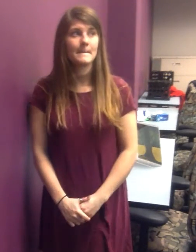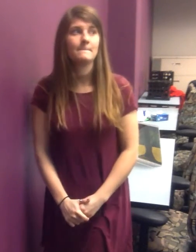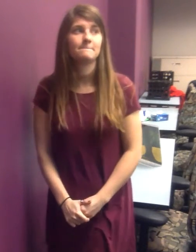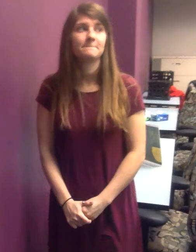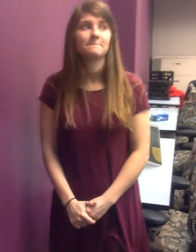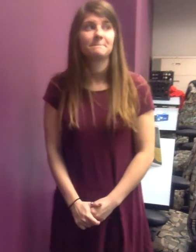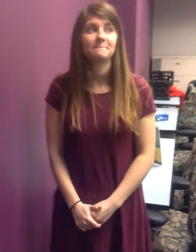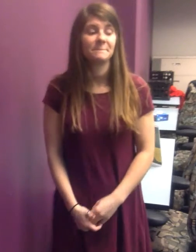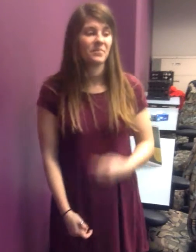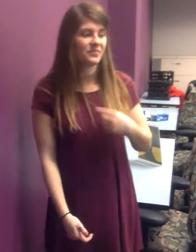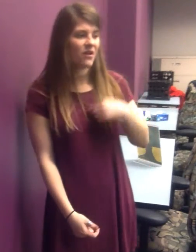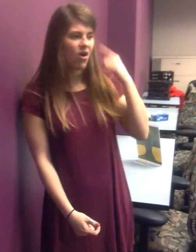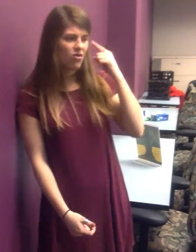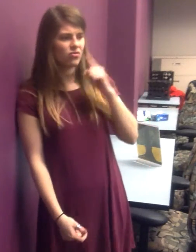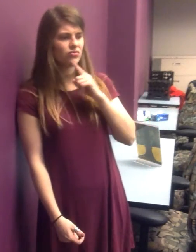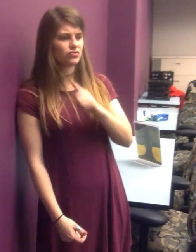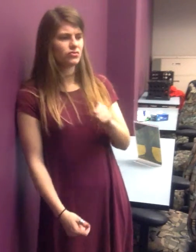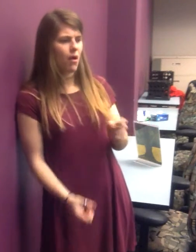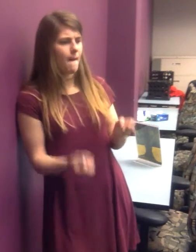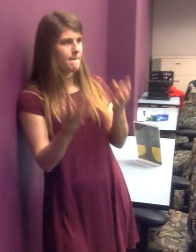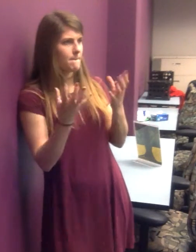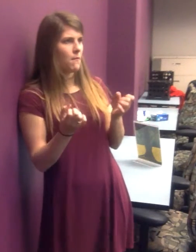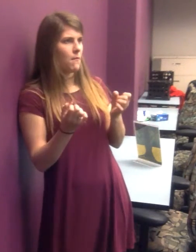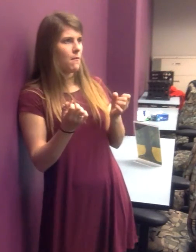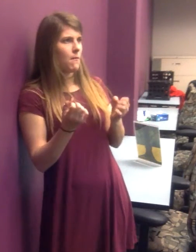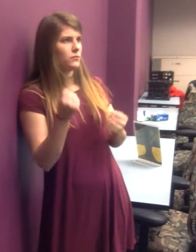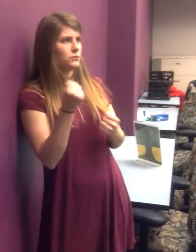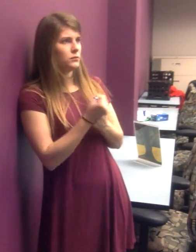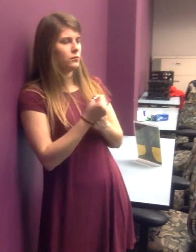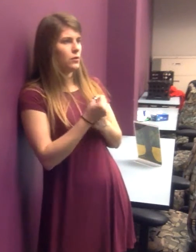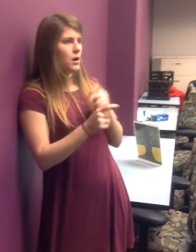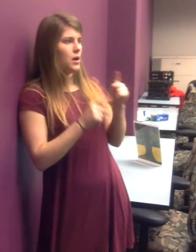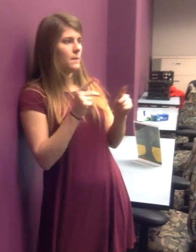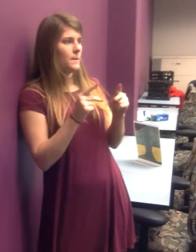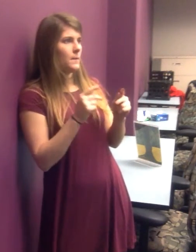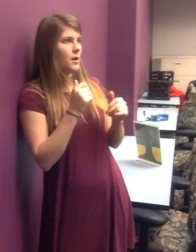hear Barack Obama talking much about it. Uh-huh. We don't hear Mitt Romney talking much about it.